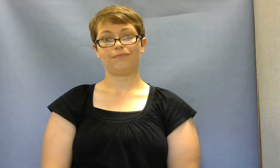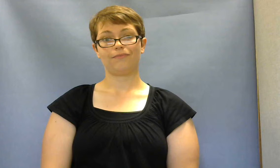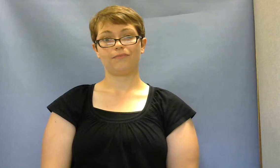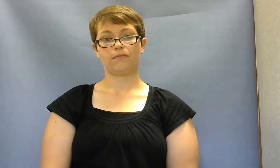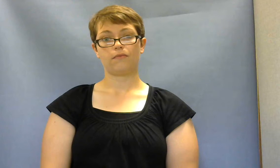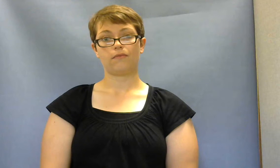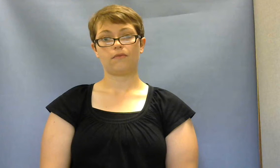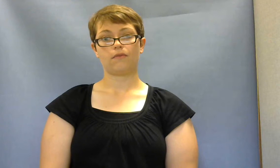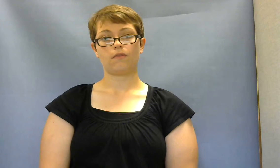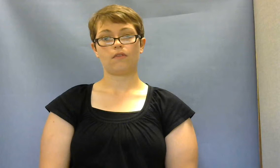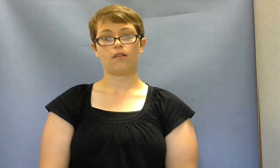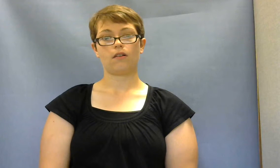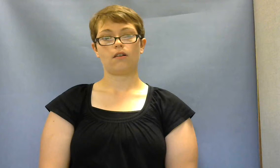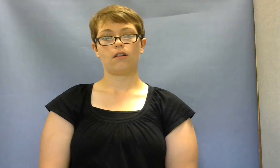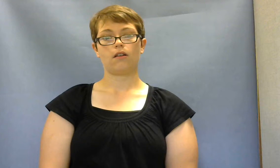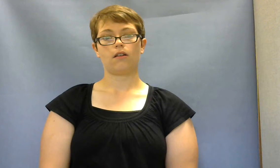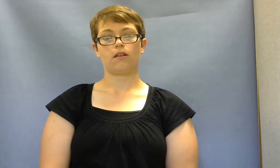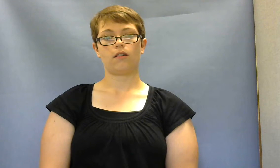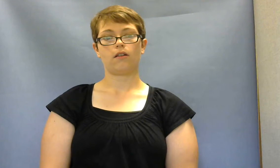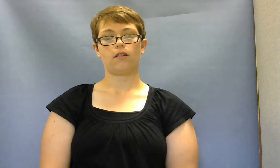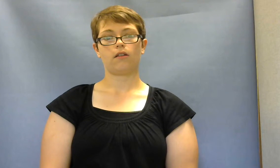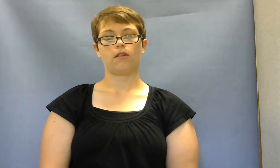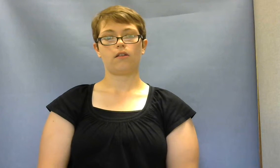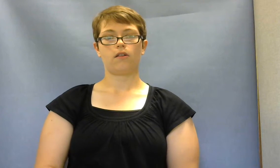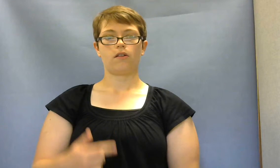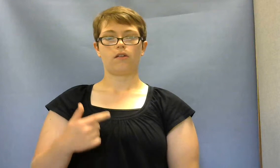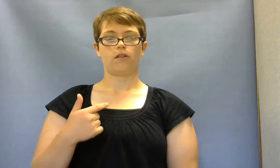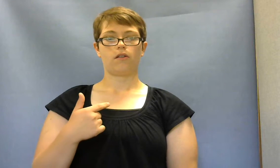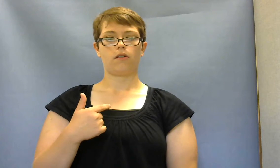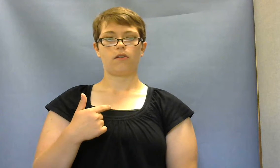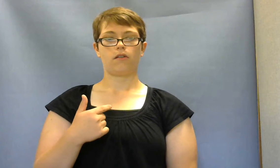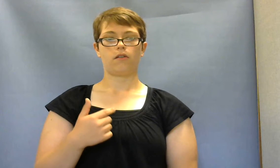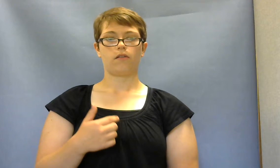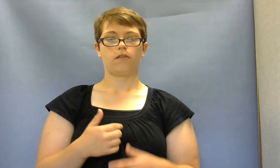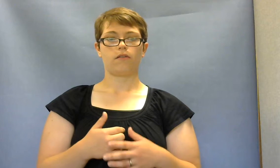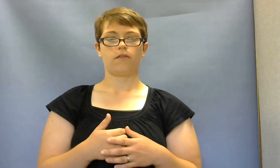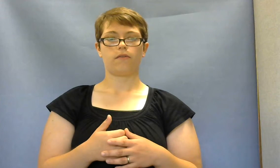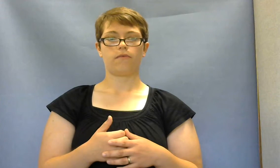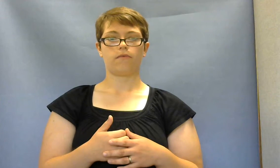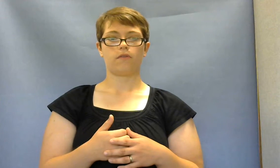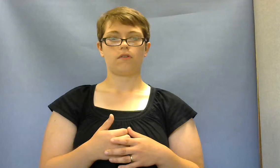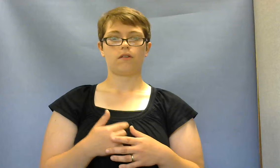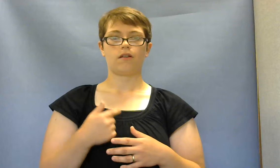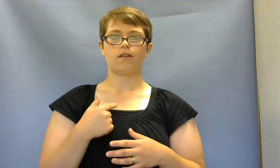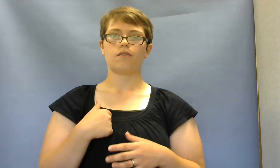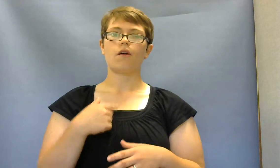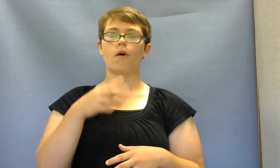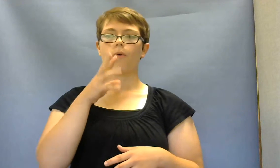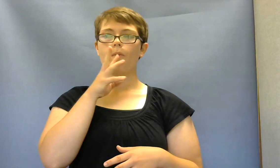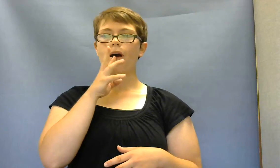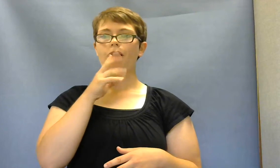I rolled over, I was trying to work out how much air I hold in my lungs before I let it out. The third